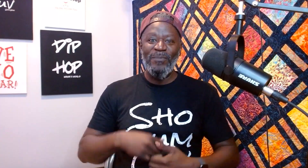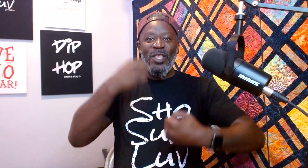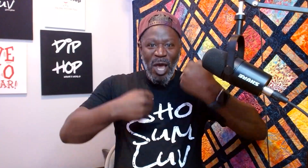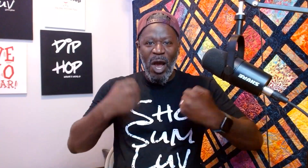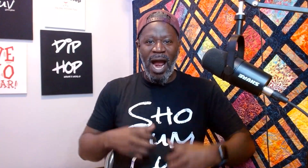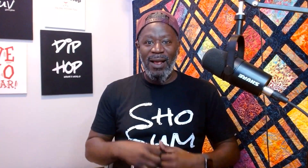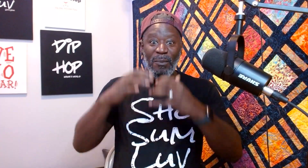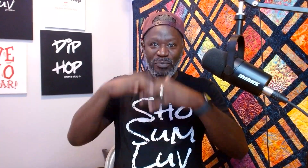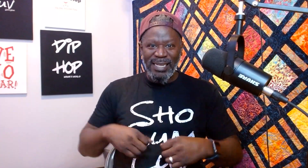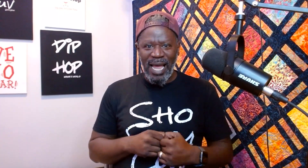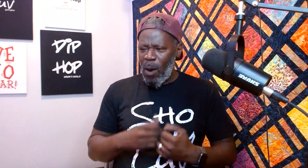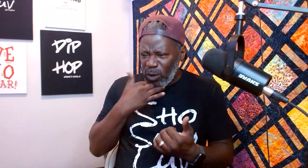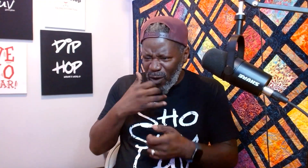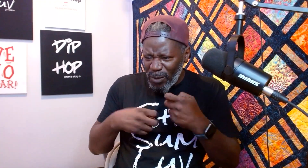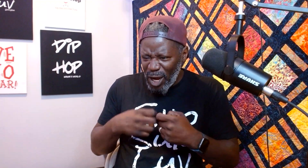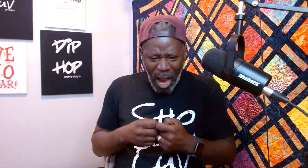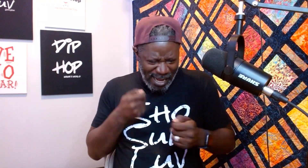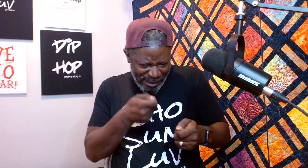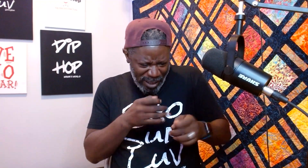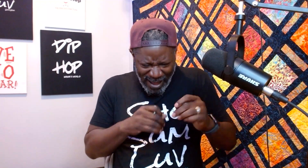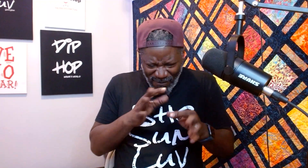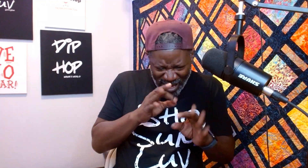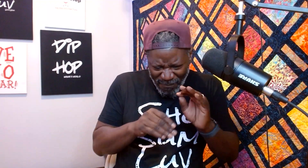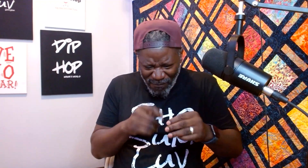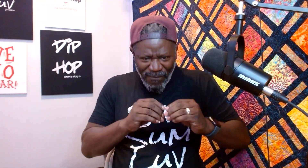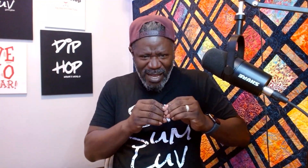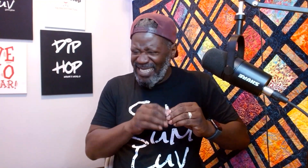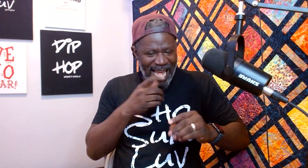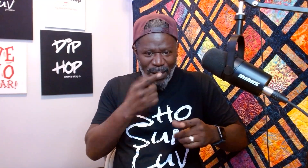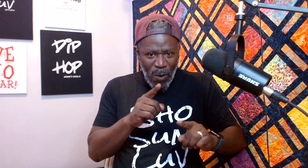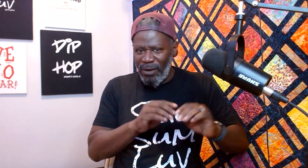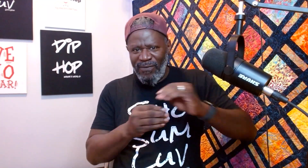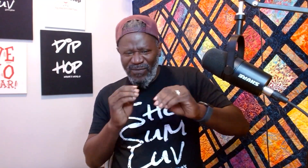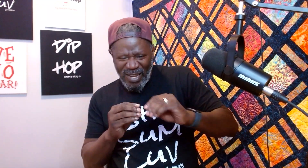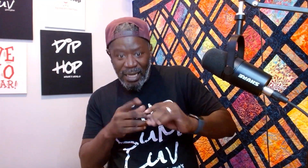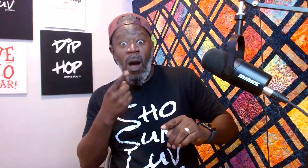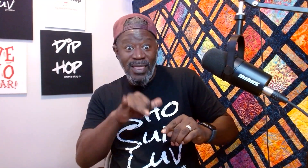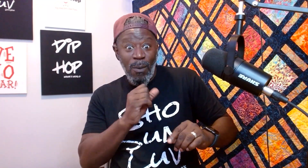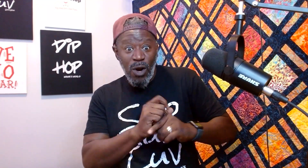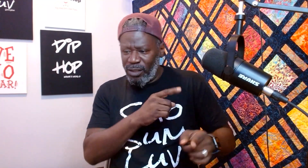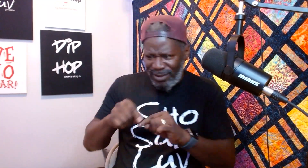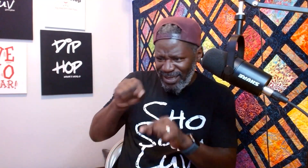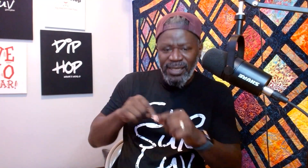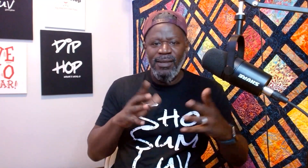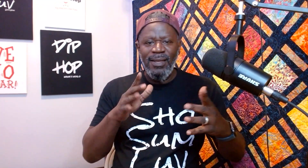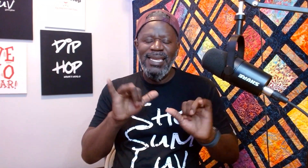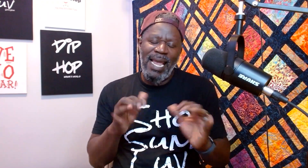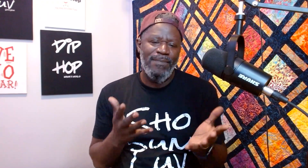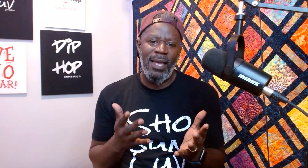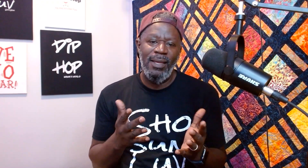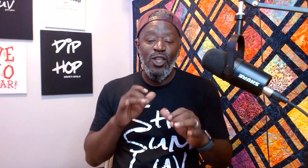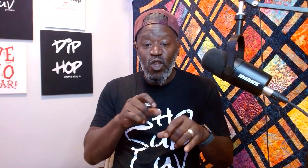the better one. Your car breaks down. What's wrong with the car? Okay, find out, fix. That didn't work. Fix it. Oh, that worked.